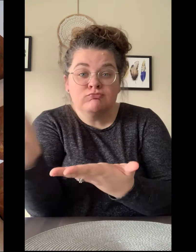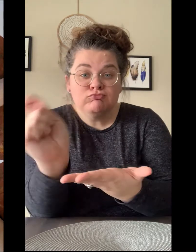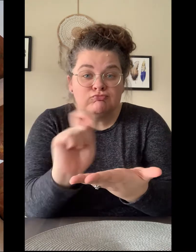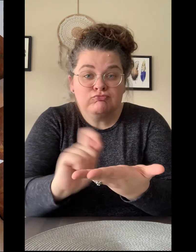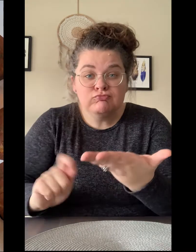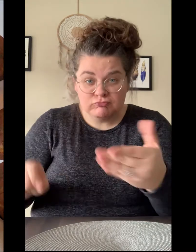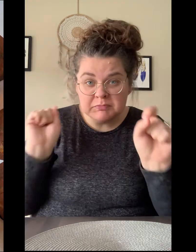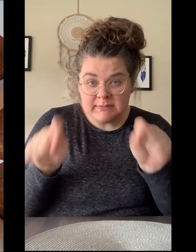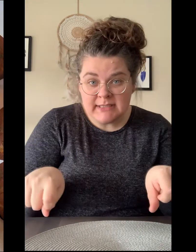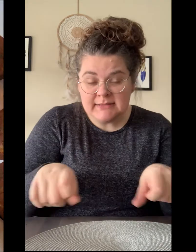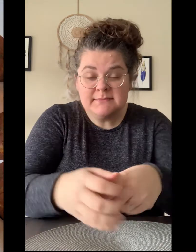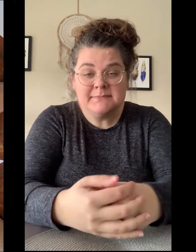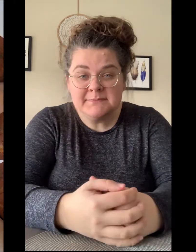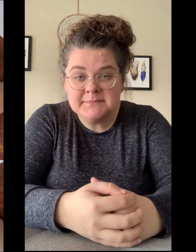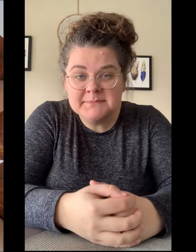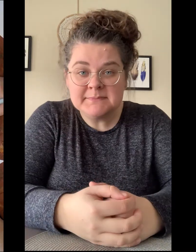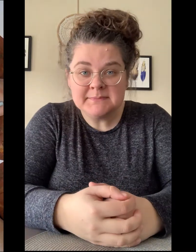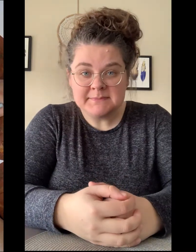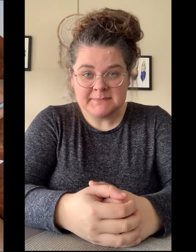and fill it in.